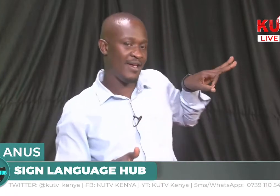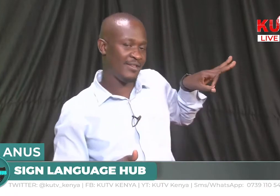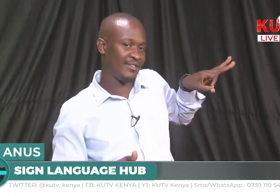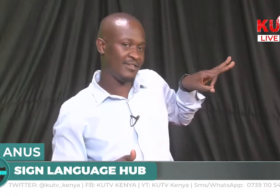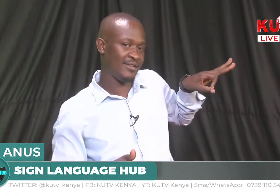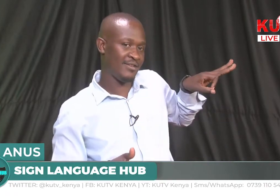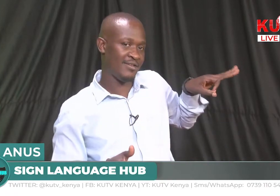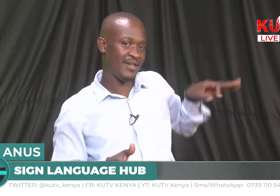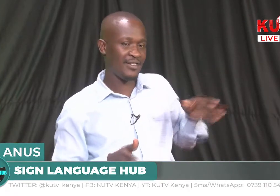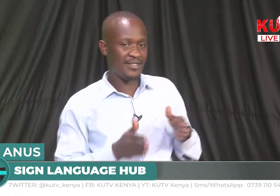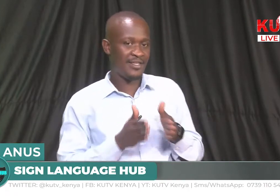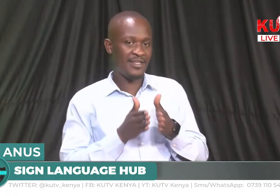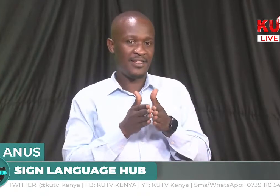anus, right?